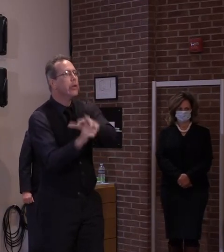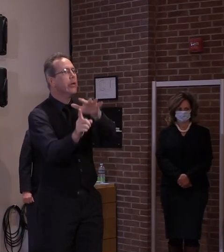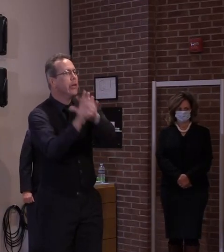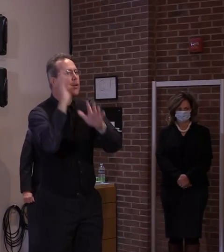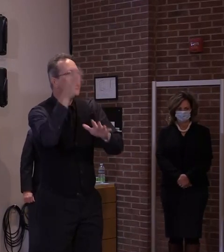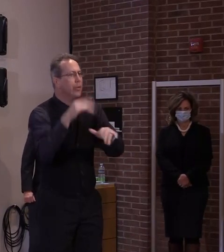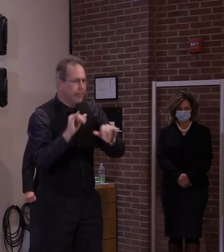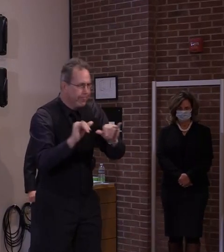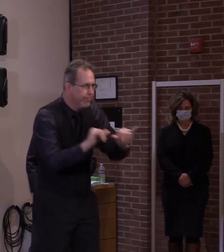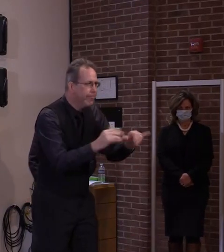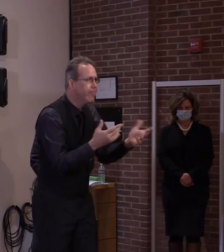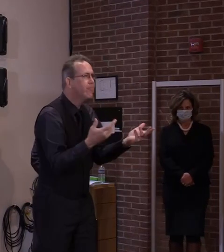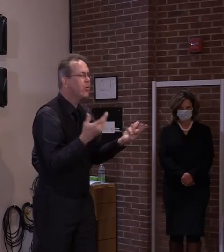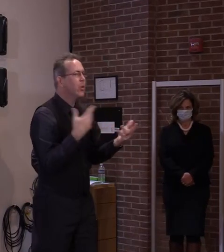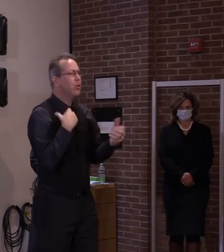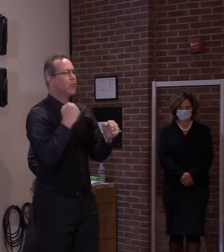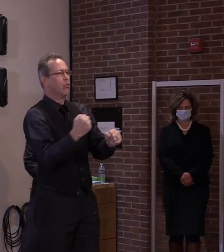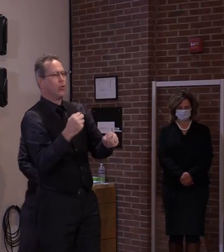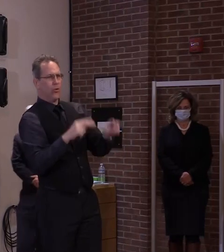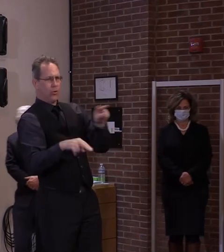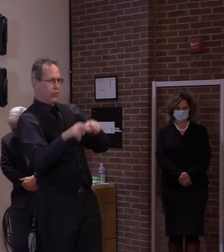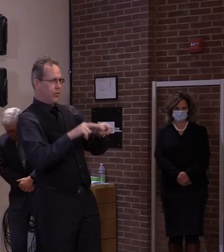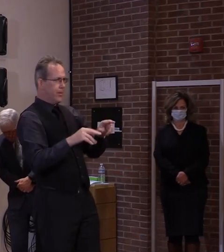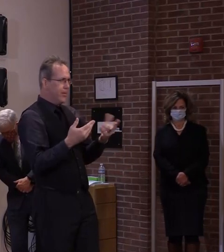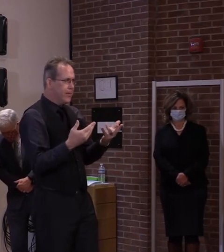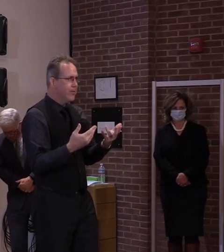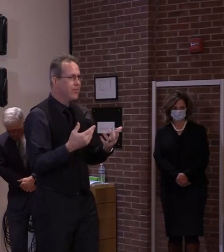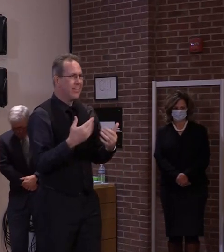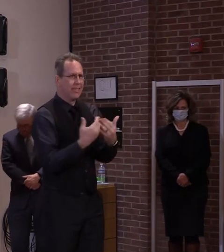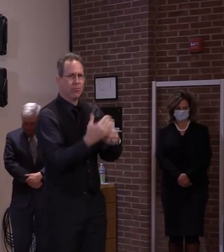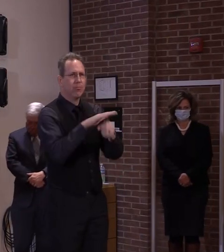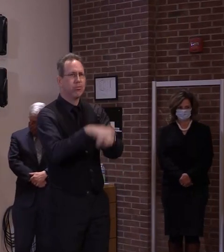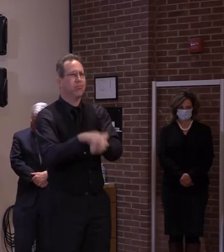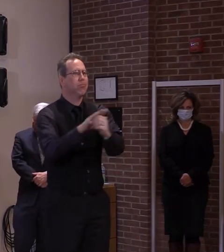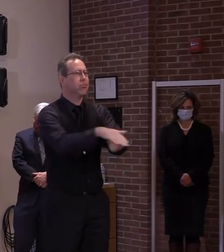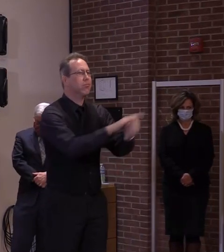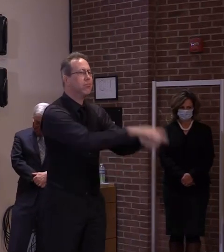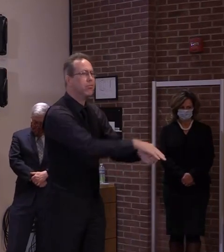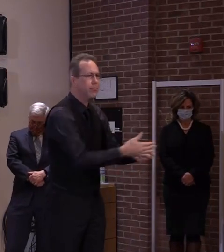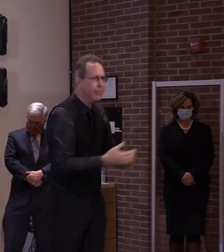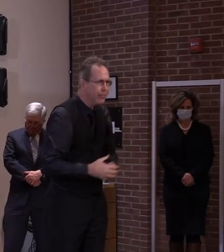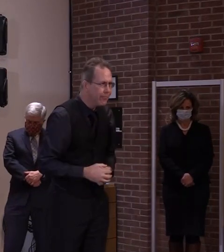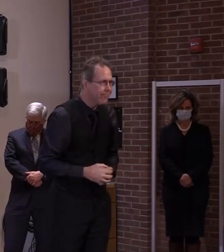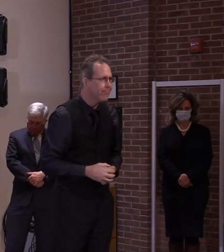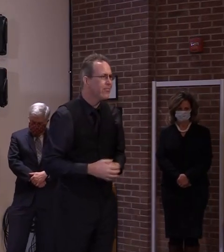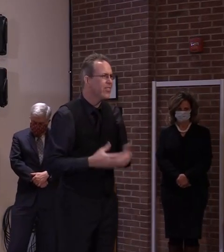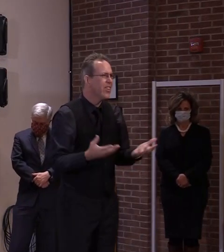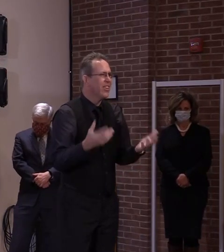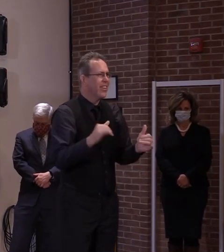become suppressed, and we don't see or hear a lot about them. So that's kind of what's happening.